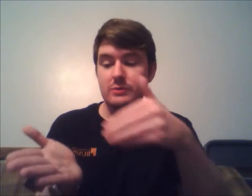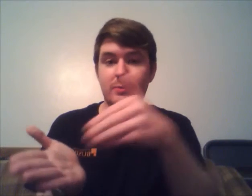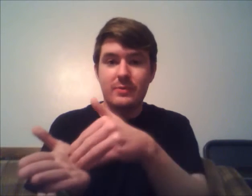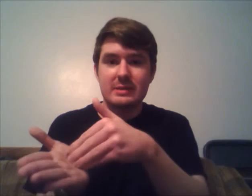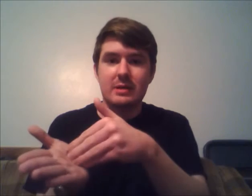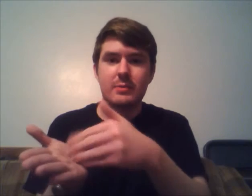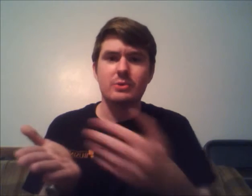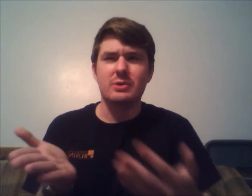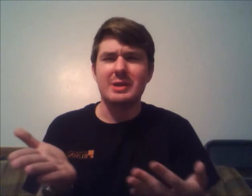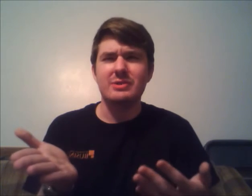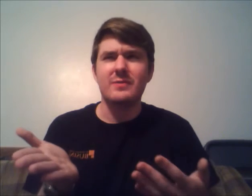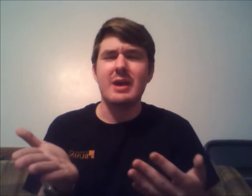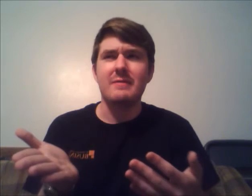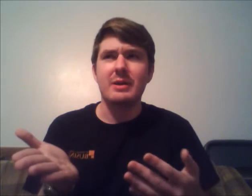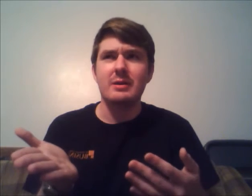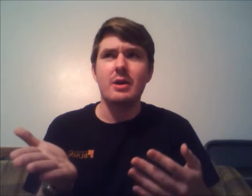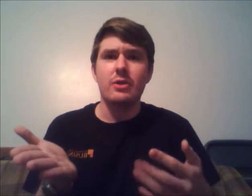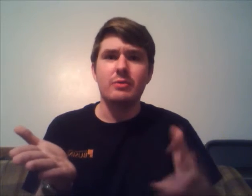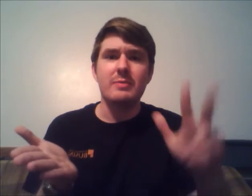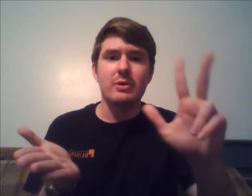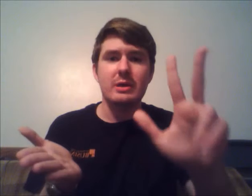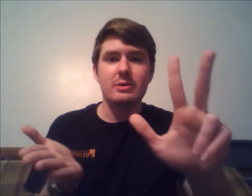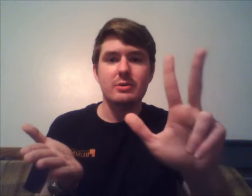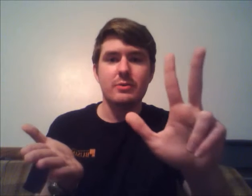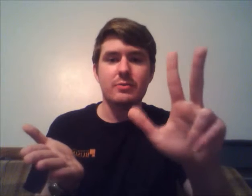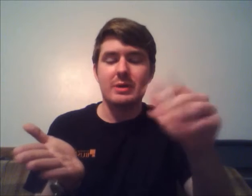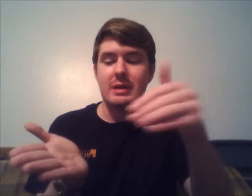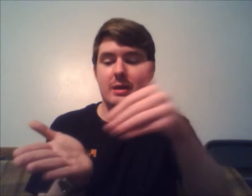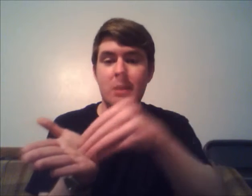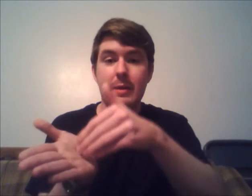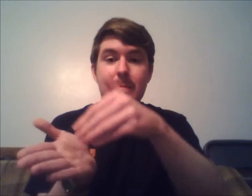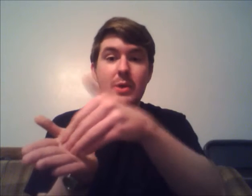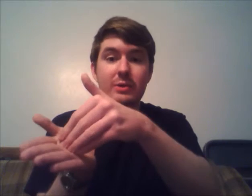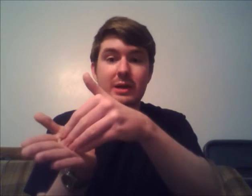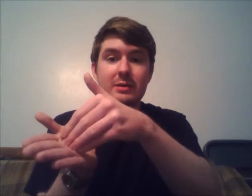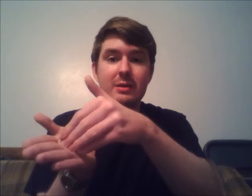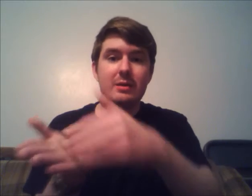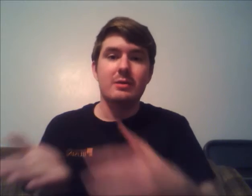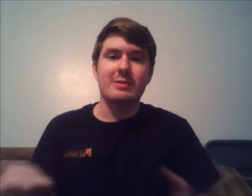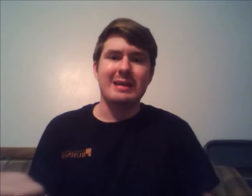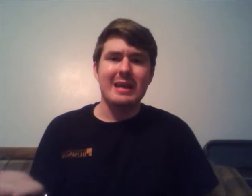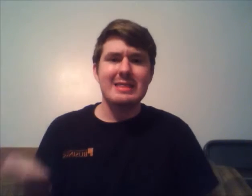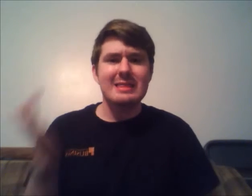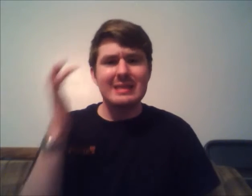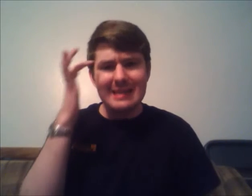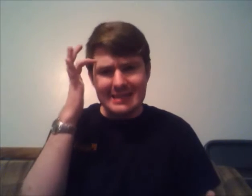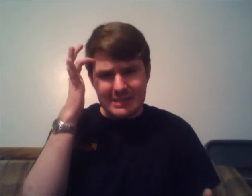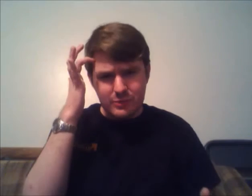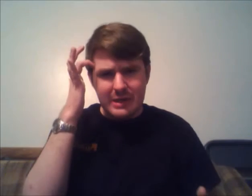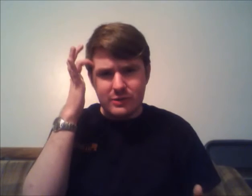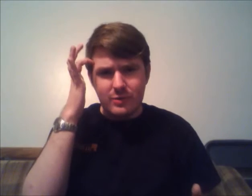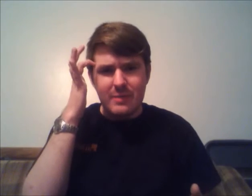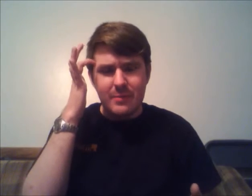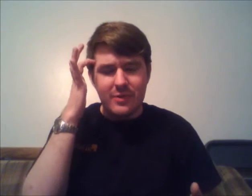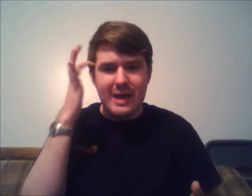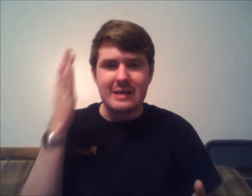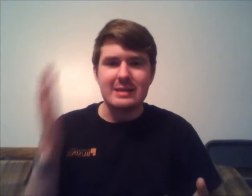this kind of motion, right? So if you have like 3 million, you do 3 million, right? And the easiest way to remember that